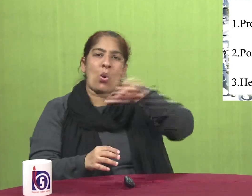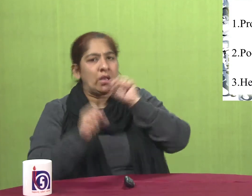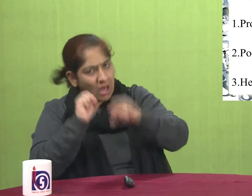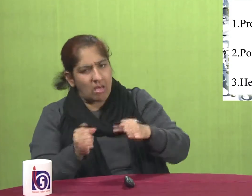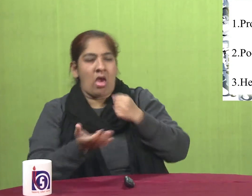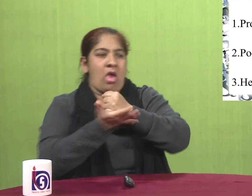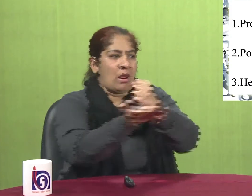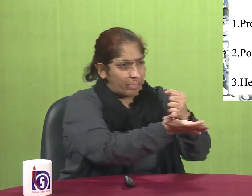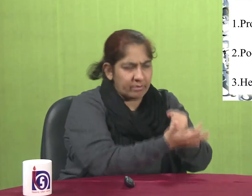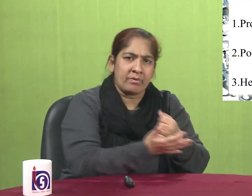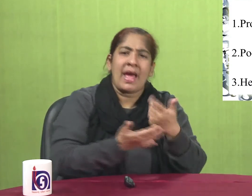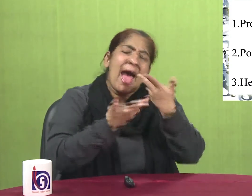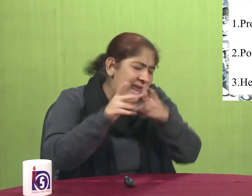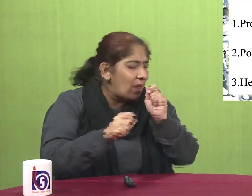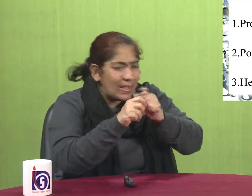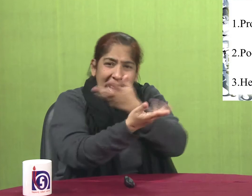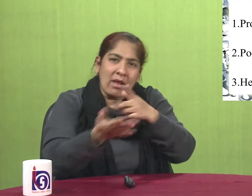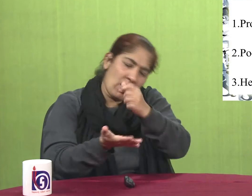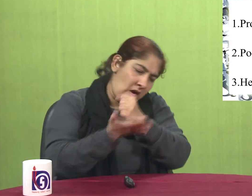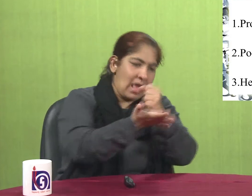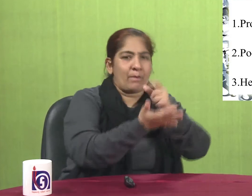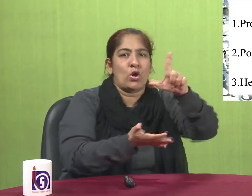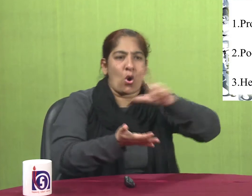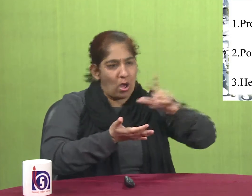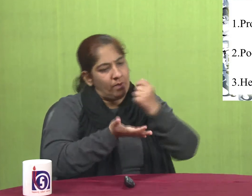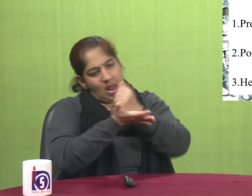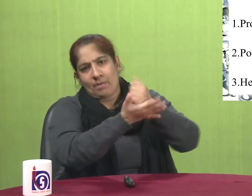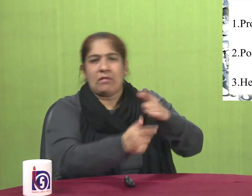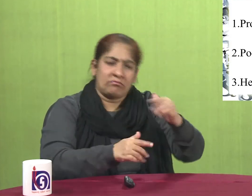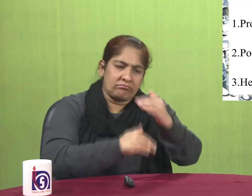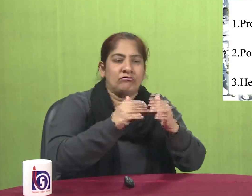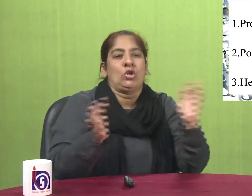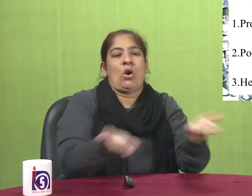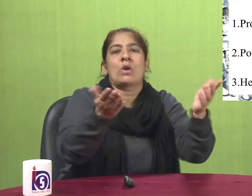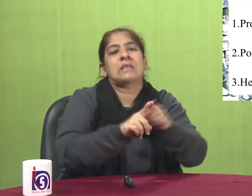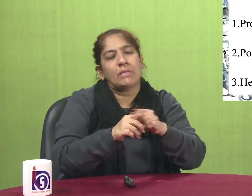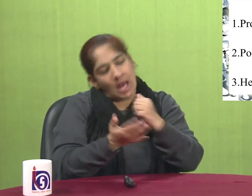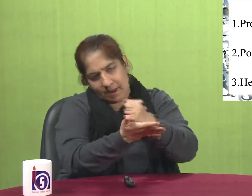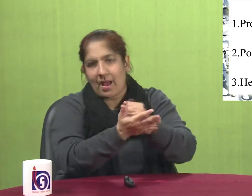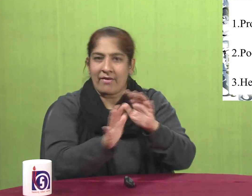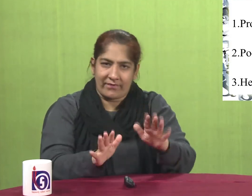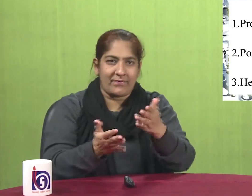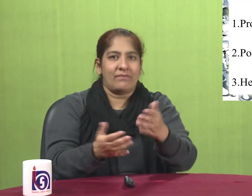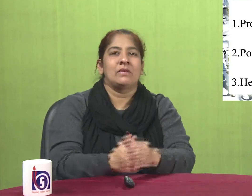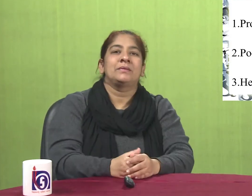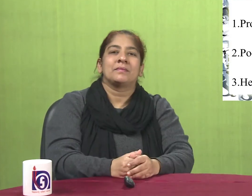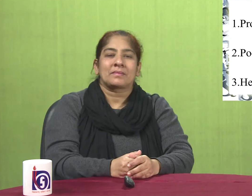it helps in securing the loans.